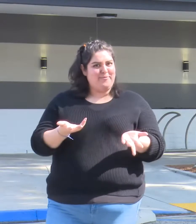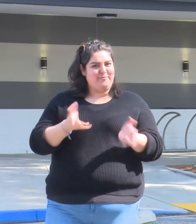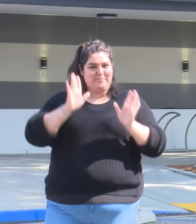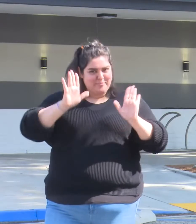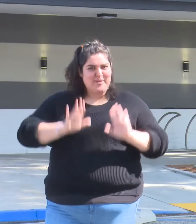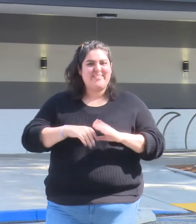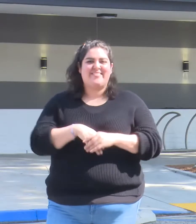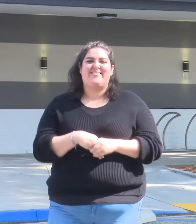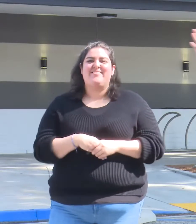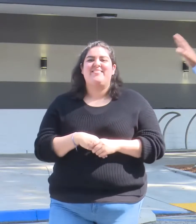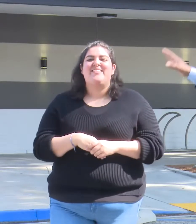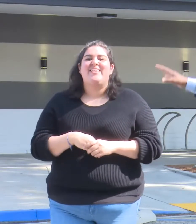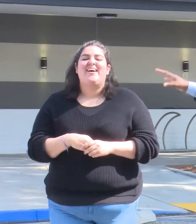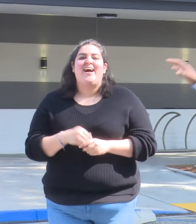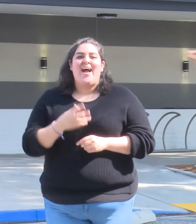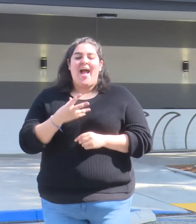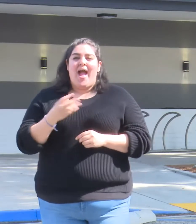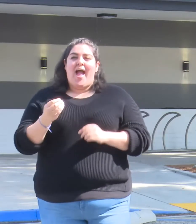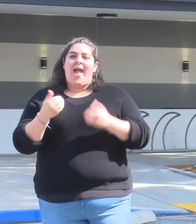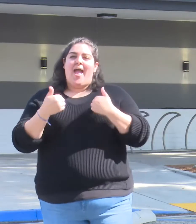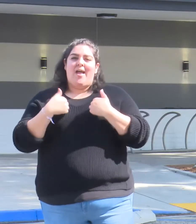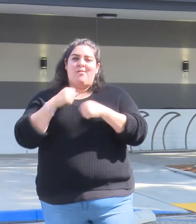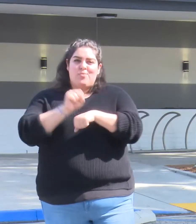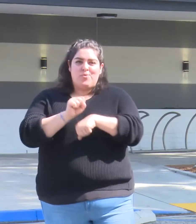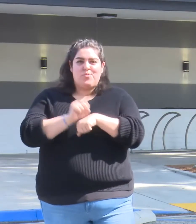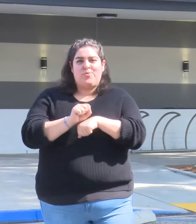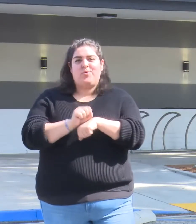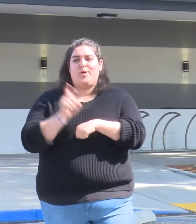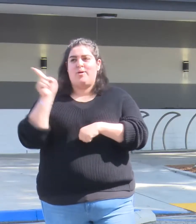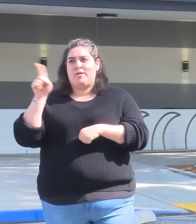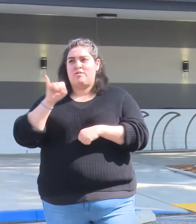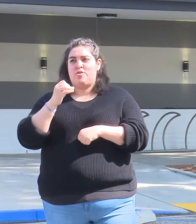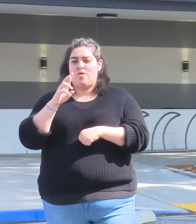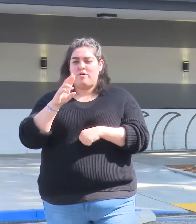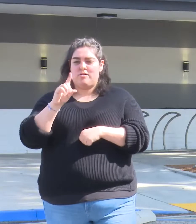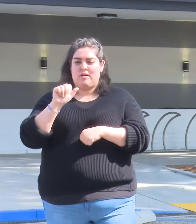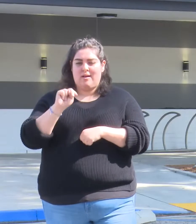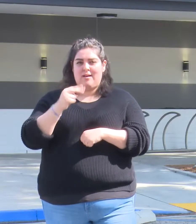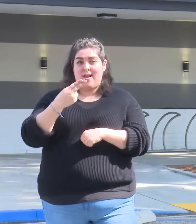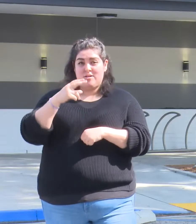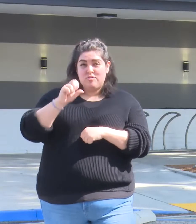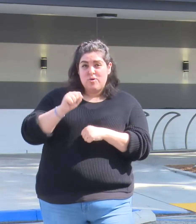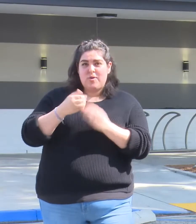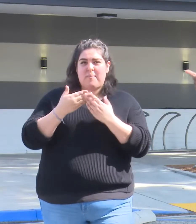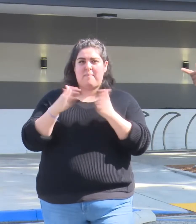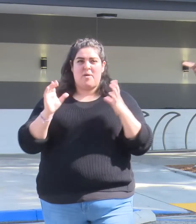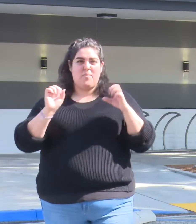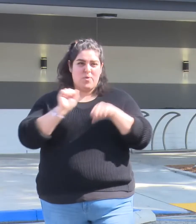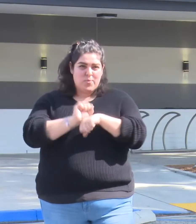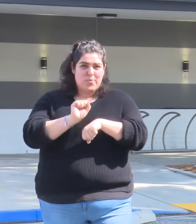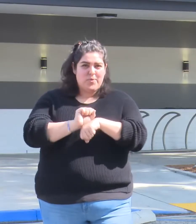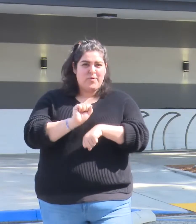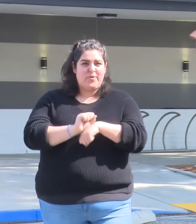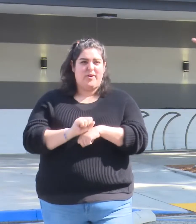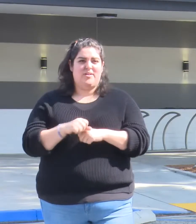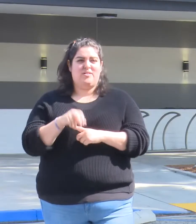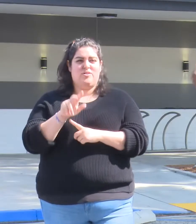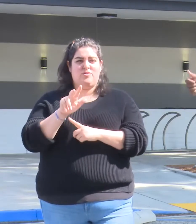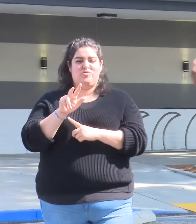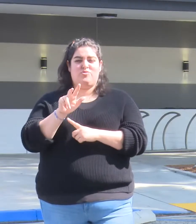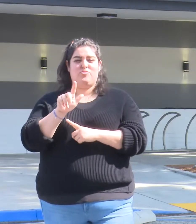Great. And, you know, so we've got work happening at Jordan High School. Public Works is doing an incredible job. We've got a $26